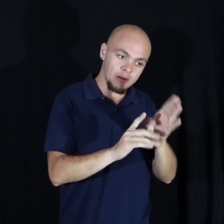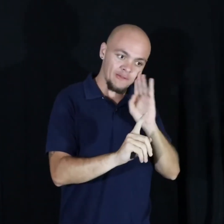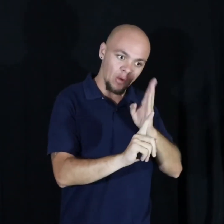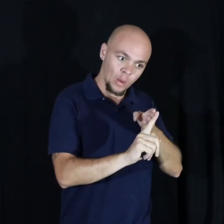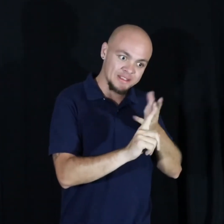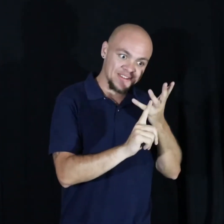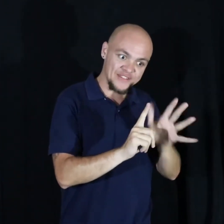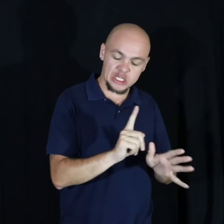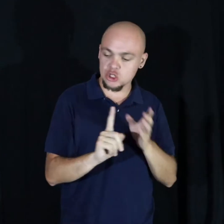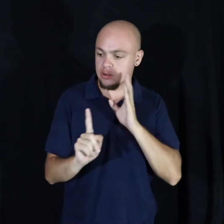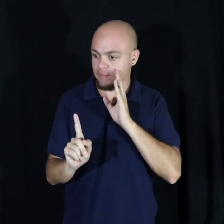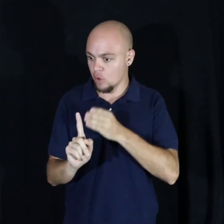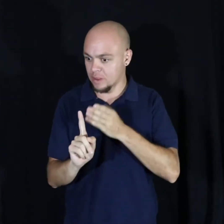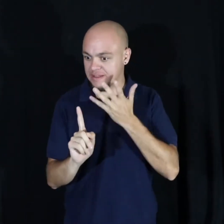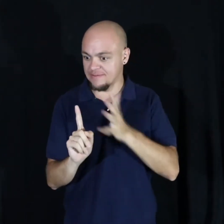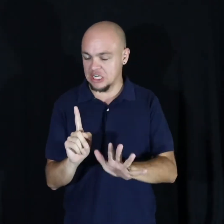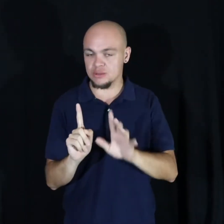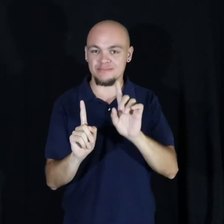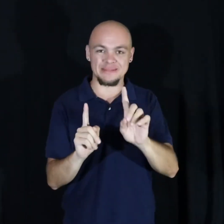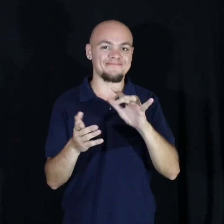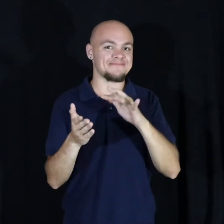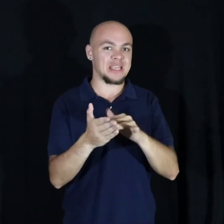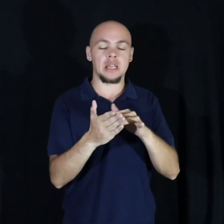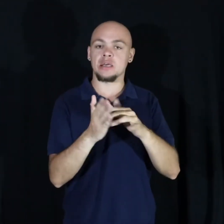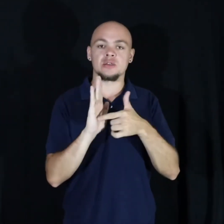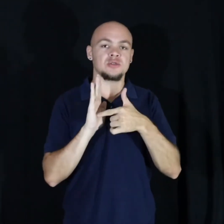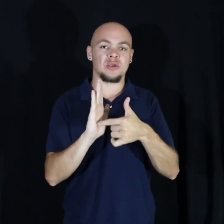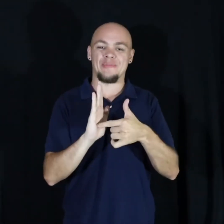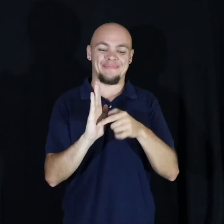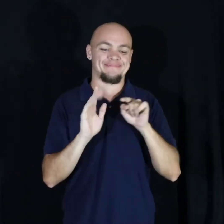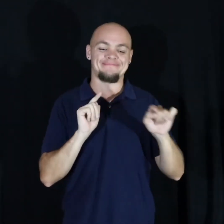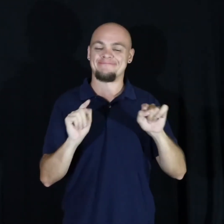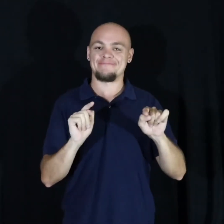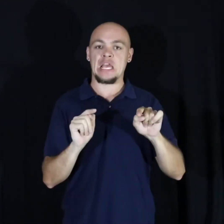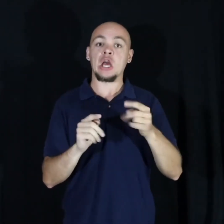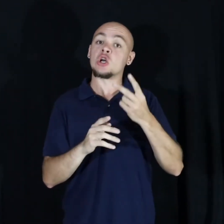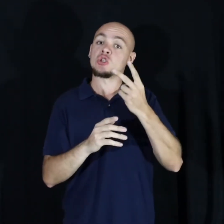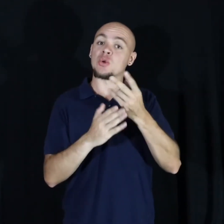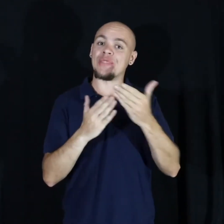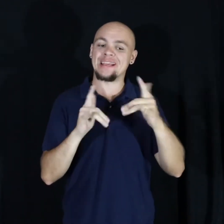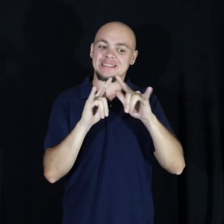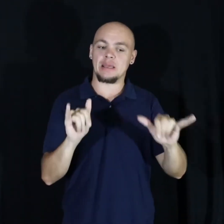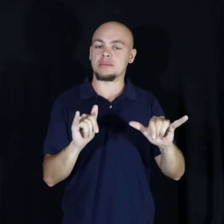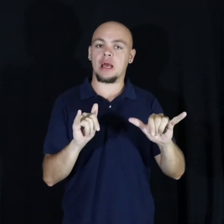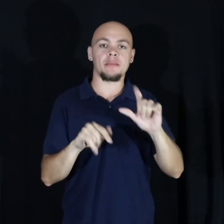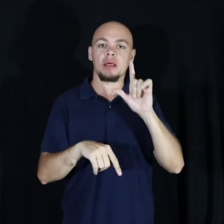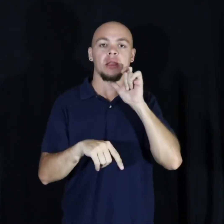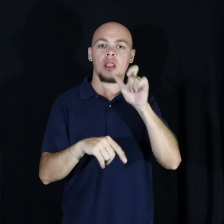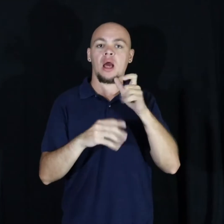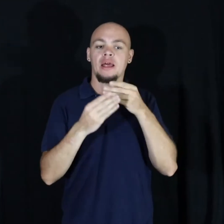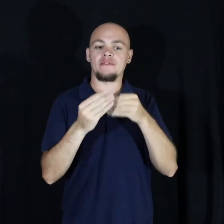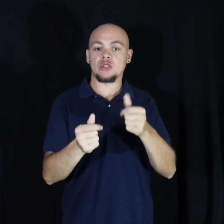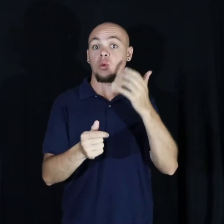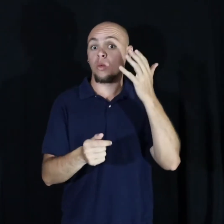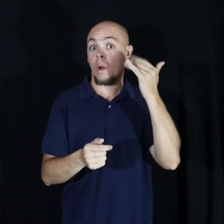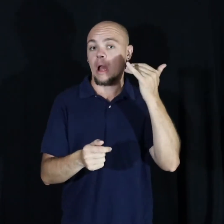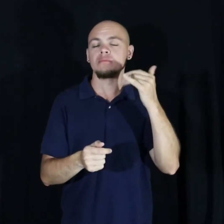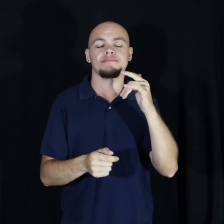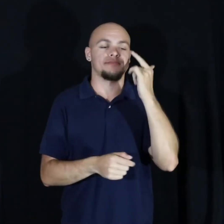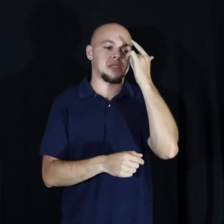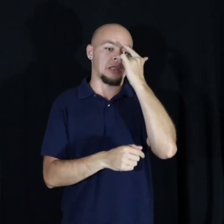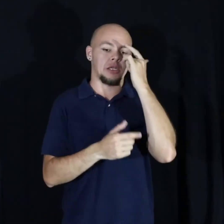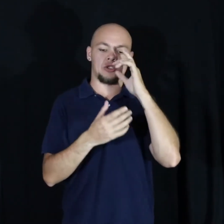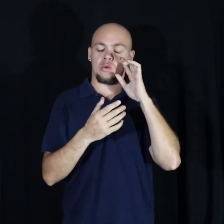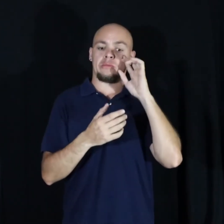individually. Even though there are countless studies that reveal the inefficiency of multitasking, many of us still do it simply because of this logical